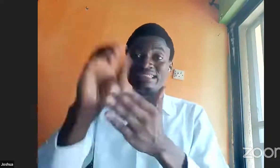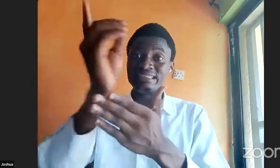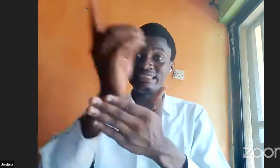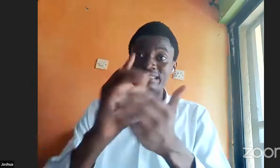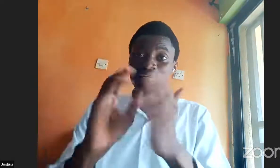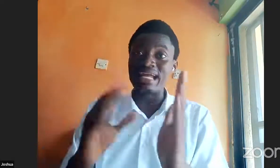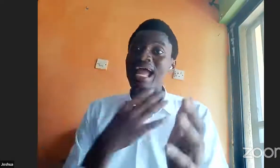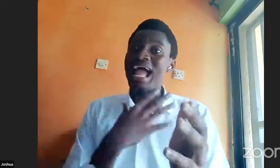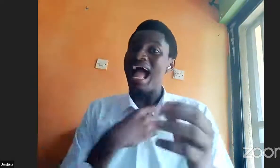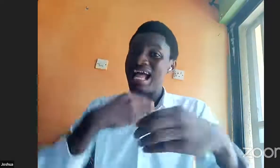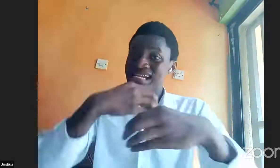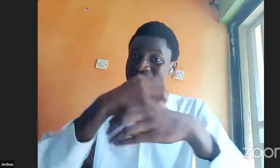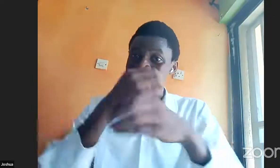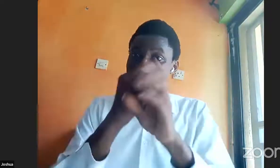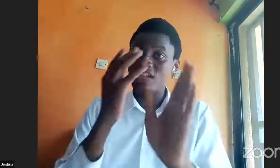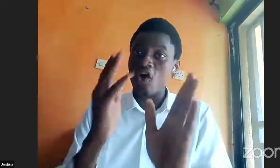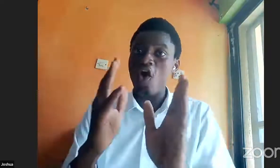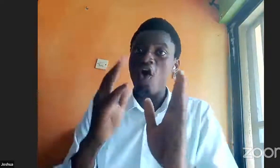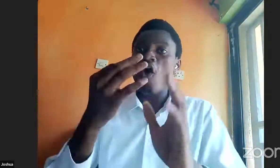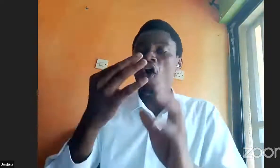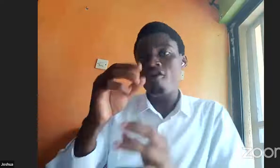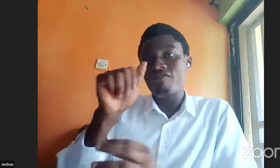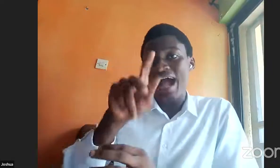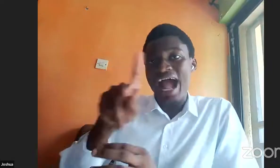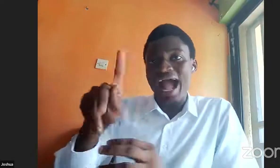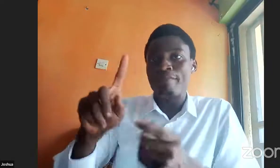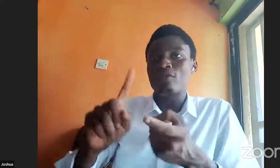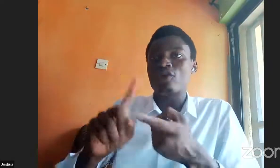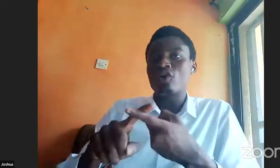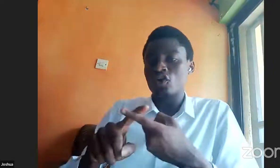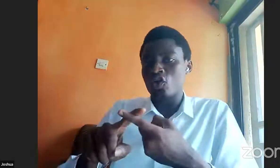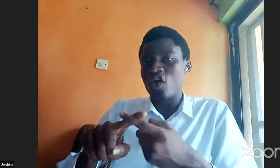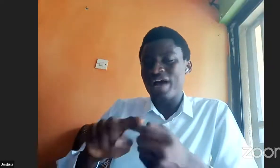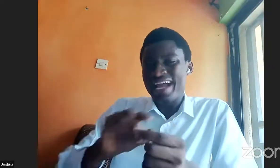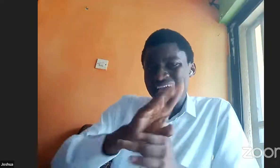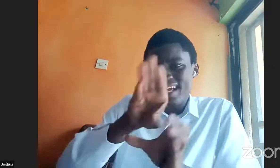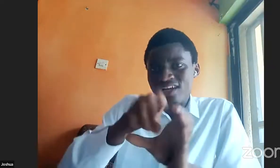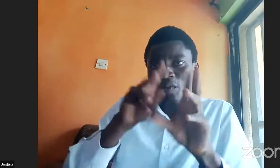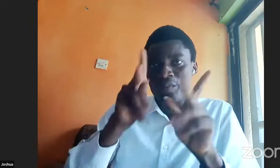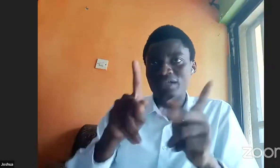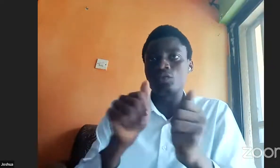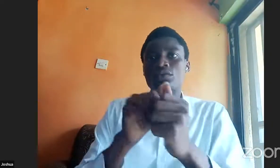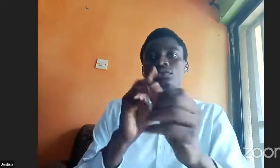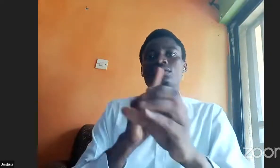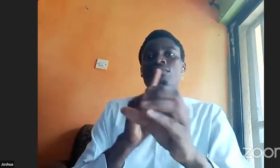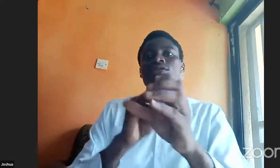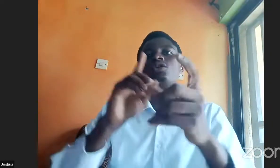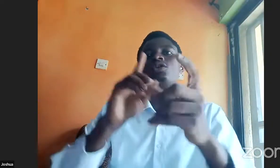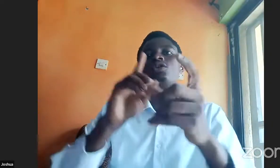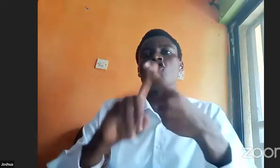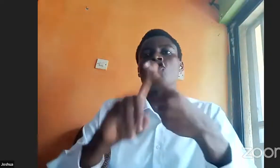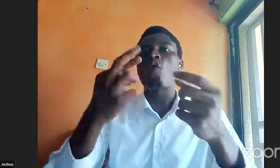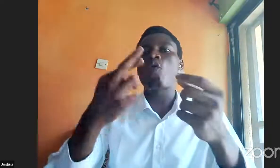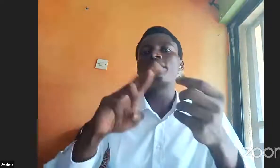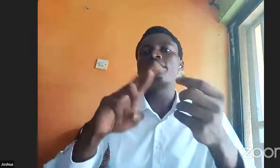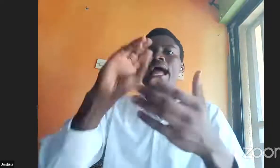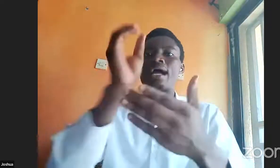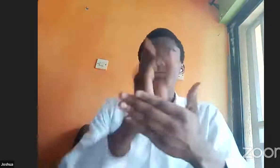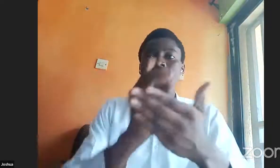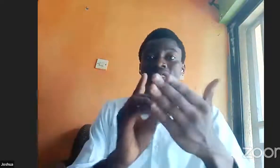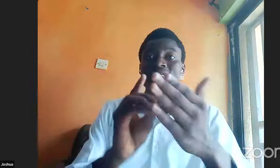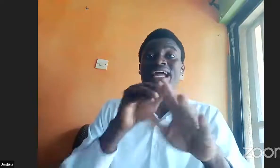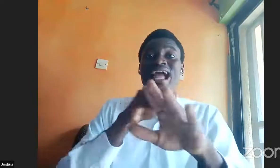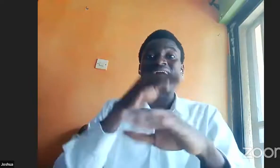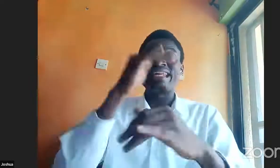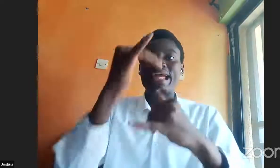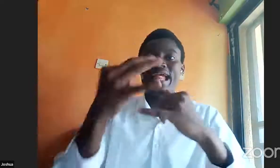disability into their design, then at the end of the day, we have a digital environment that's accessible for all manner